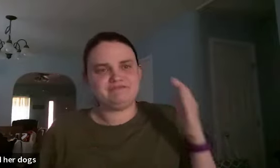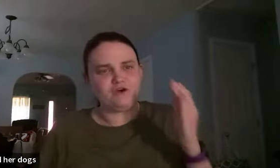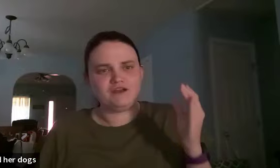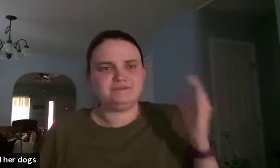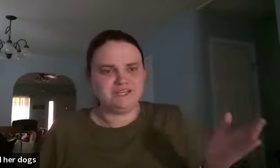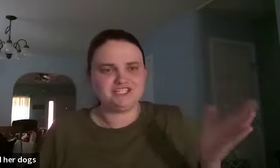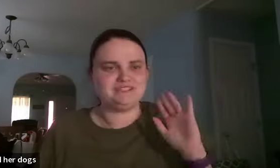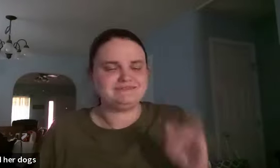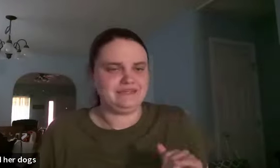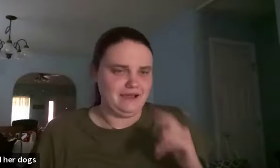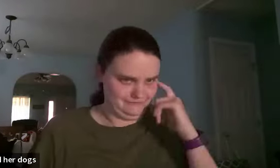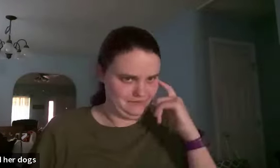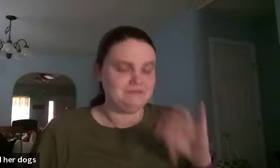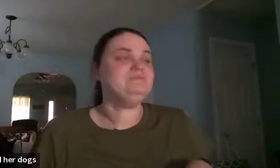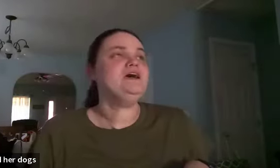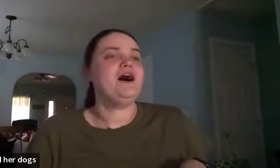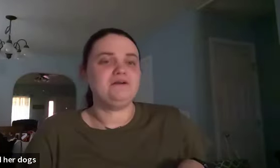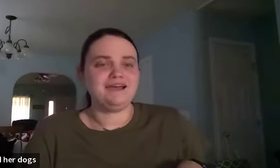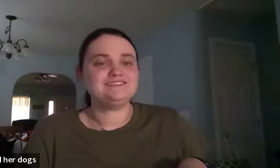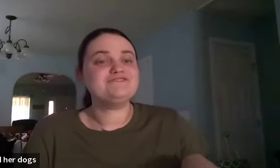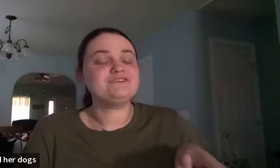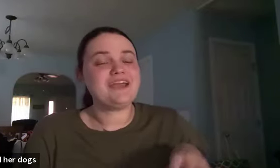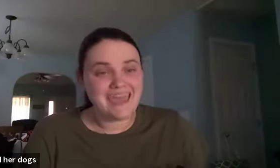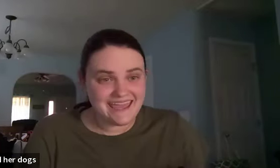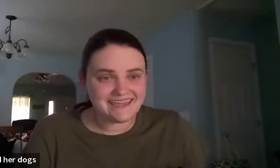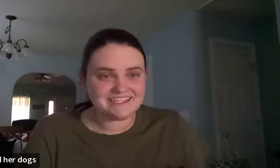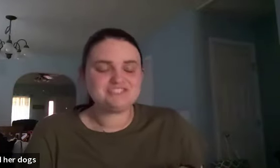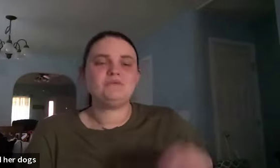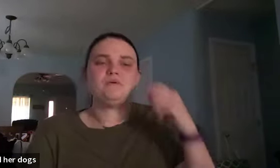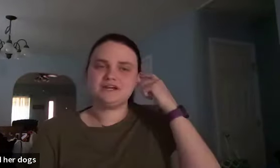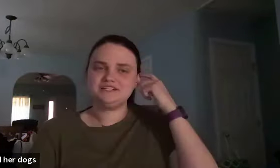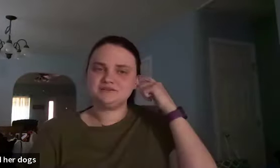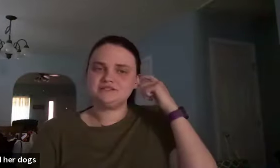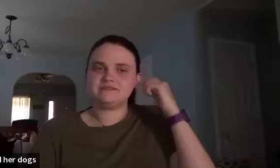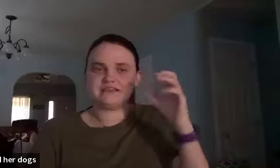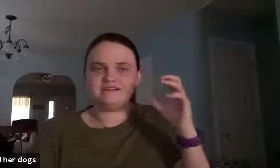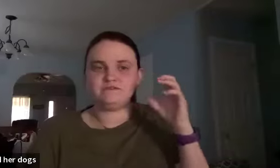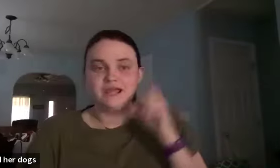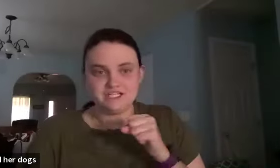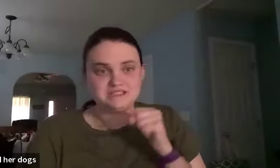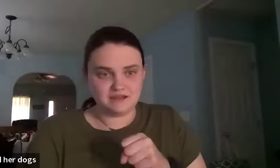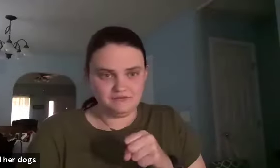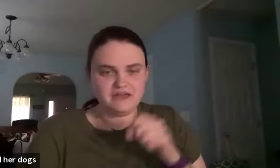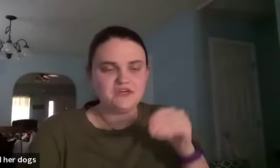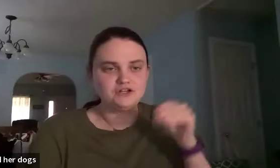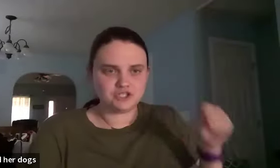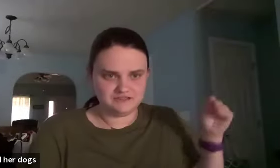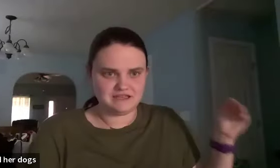even thought of to mention was, yeah, my bad. Okay, so for age, what we're gonna do is the sign for age itself, and then I'll show you the sign